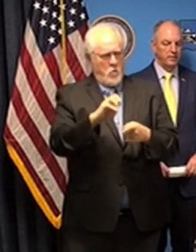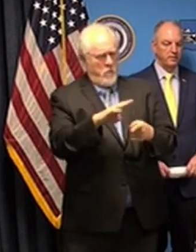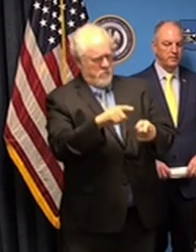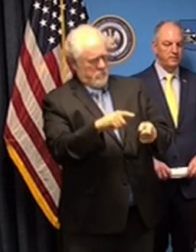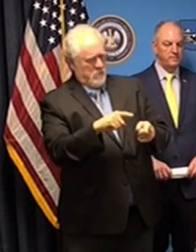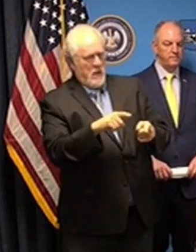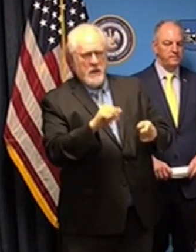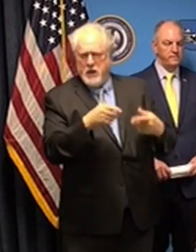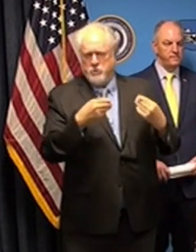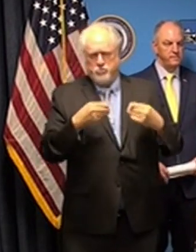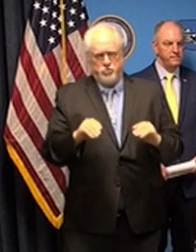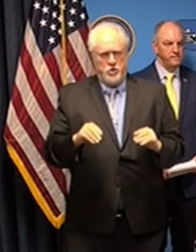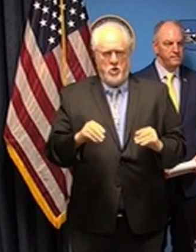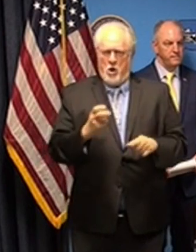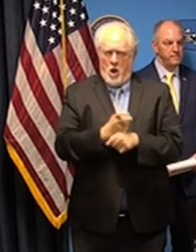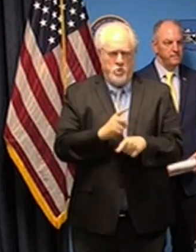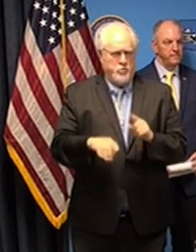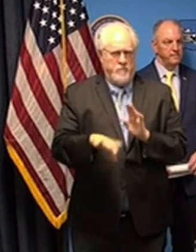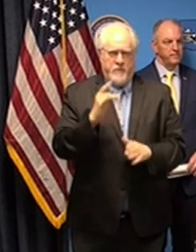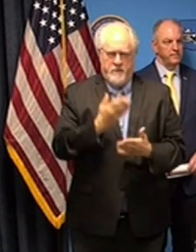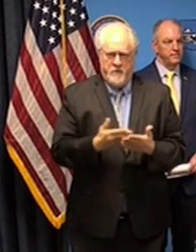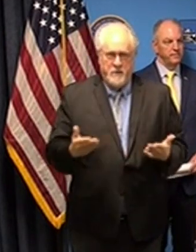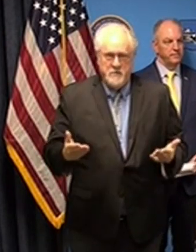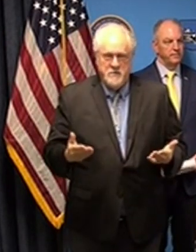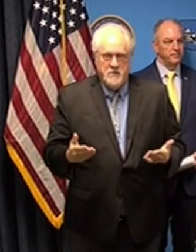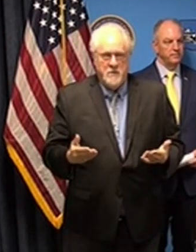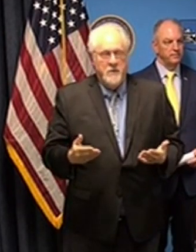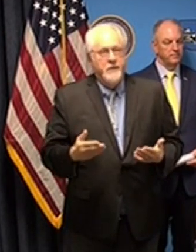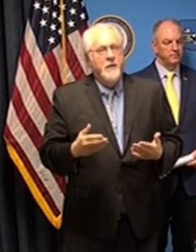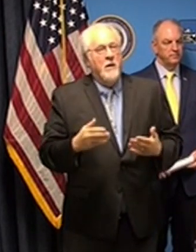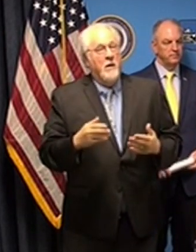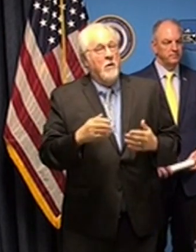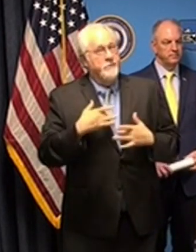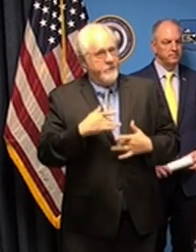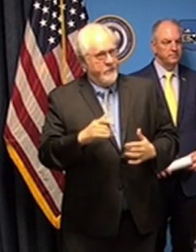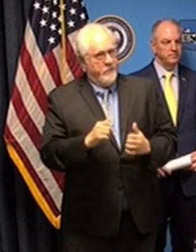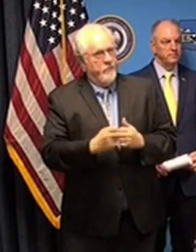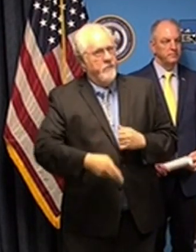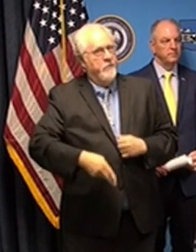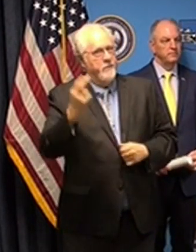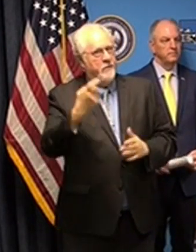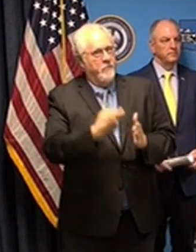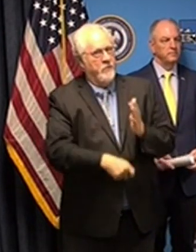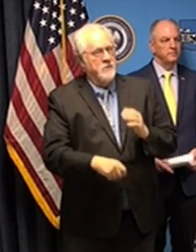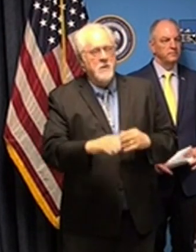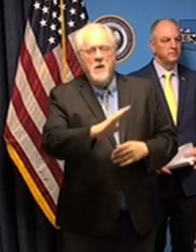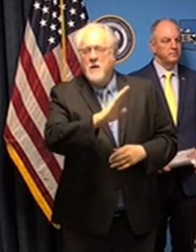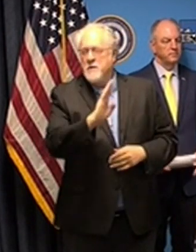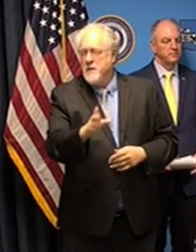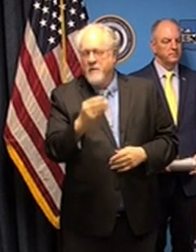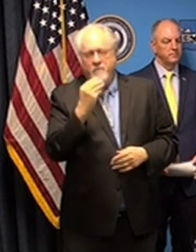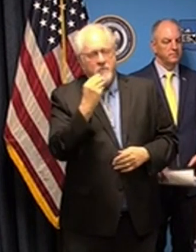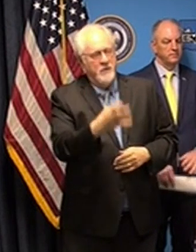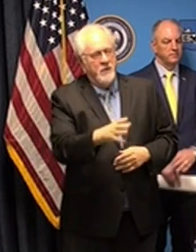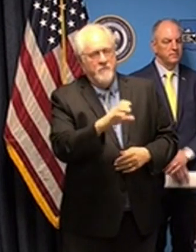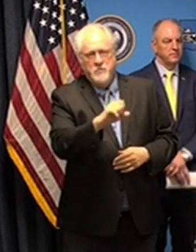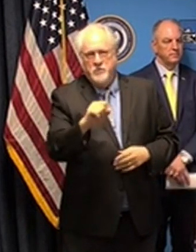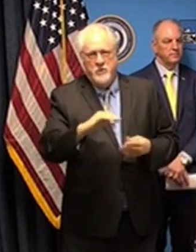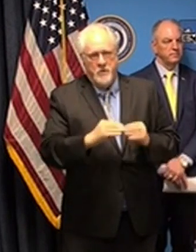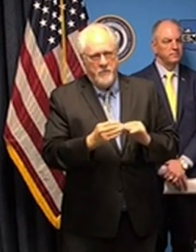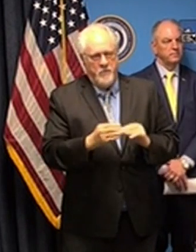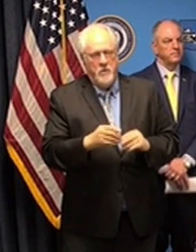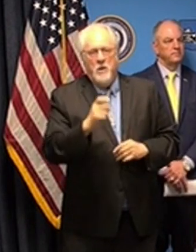claim they can sell you hard-to-find products, usually with very high prices. Never give out your Social Security